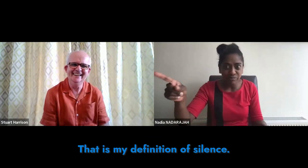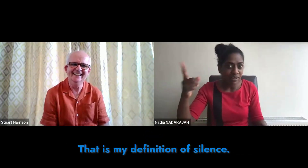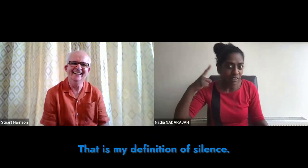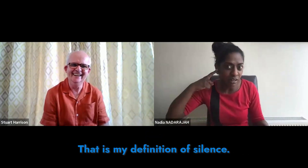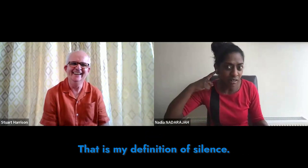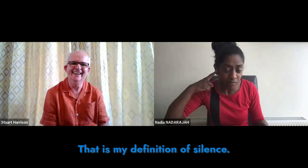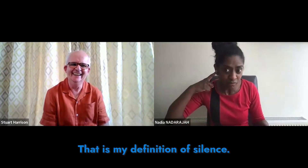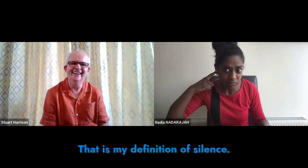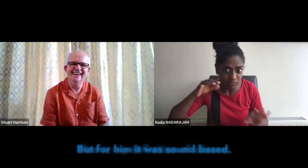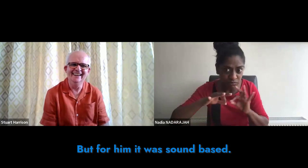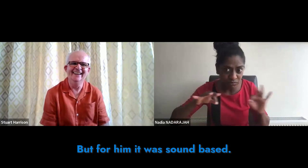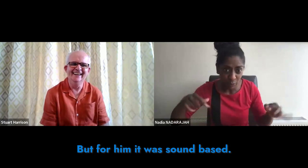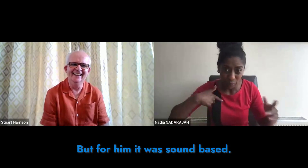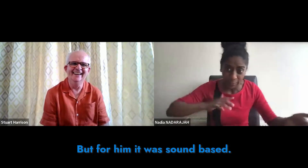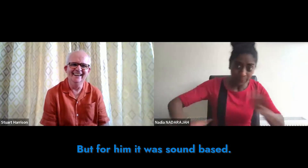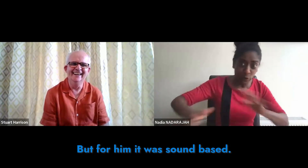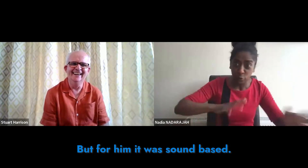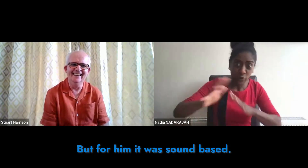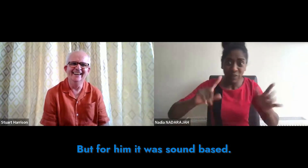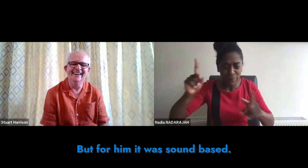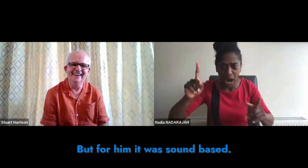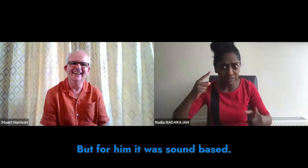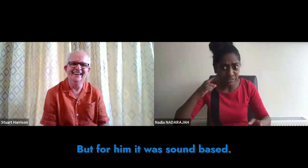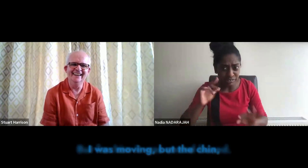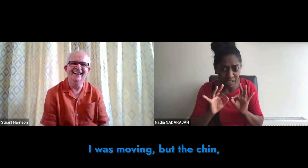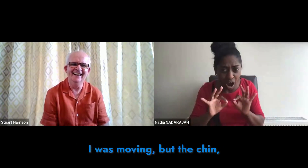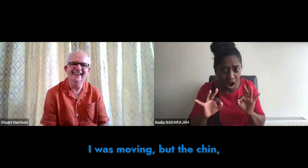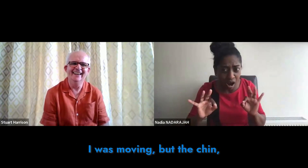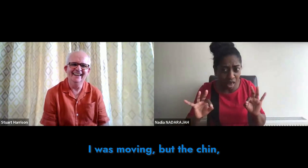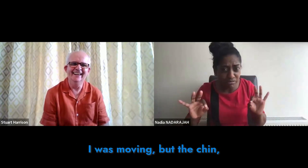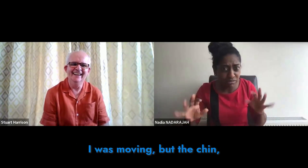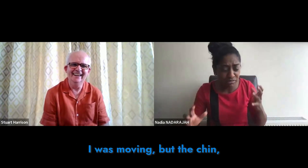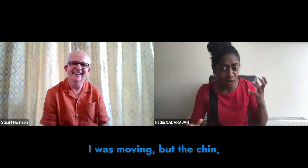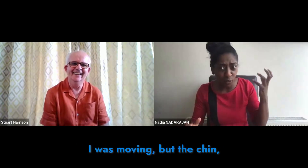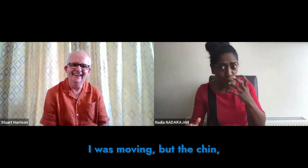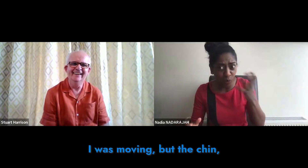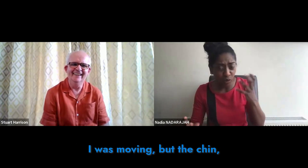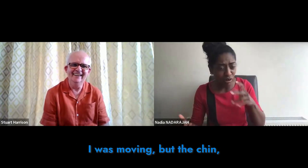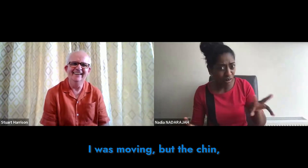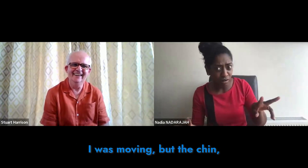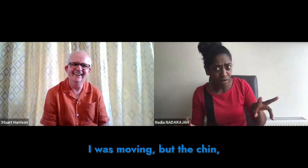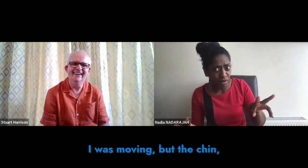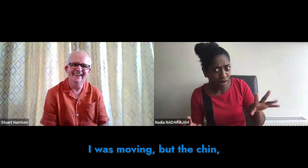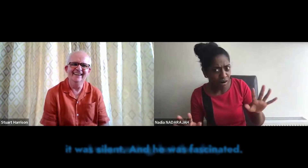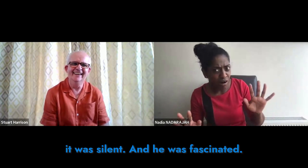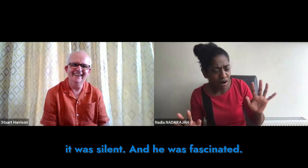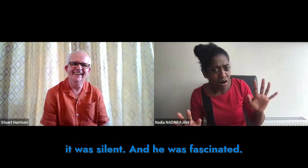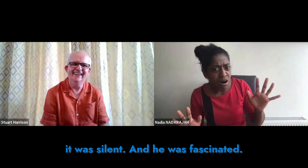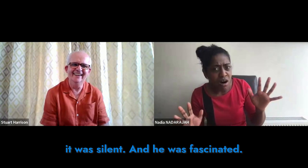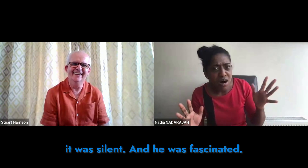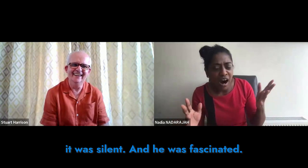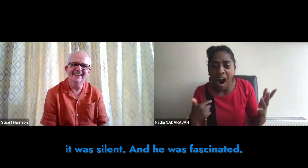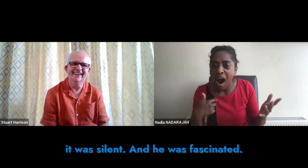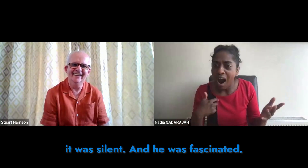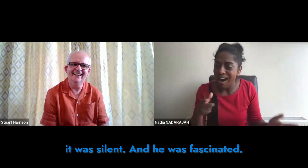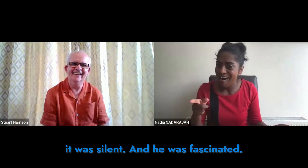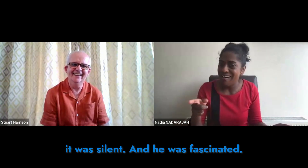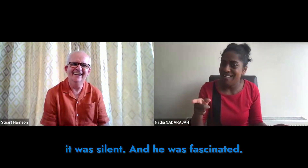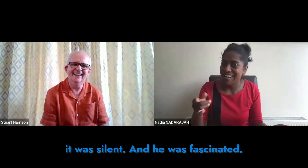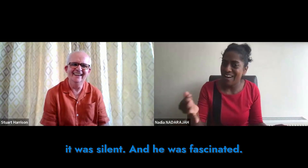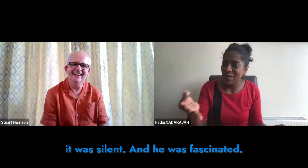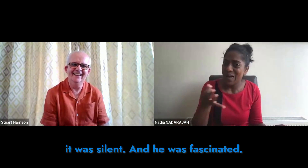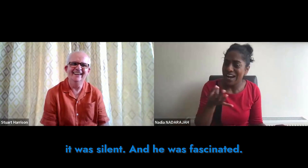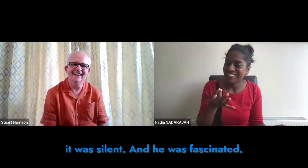my definition of silence. But for him, it was sound based. I was moving, but for him, it was silent, and he